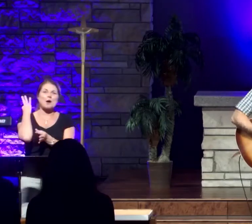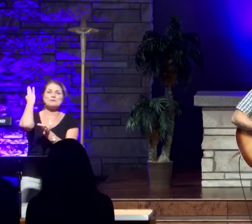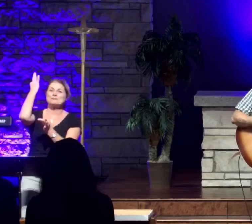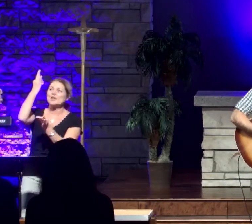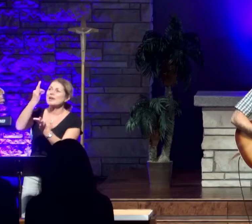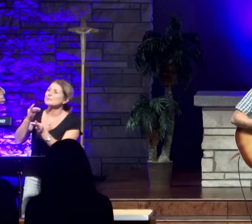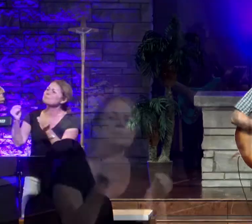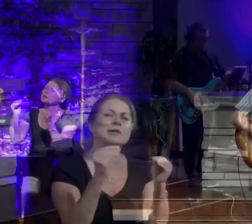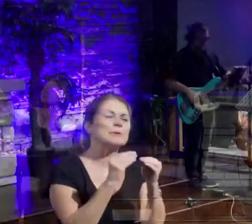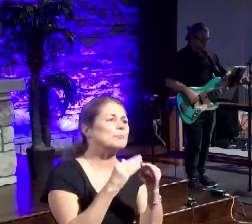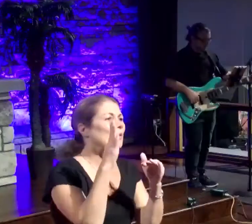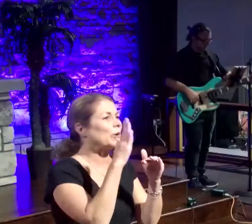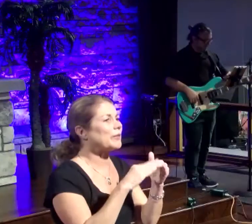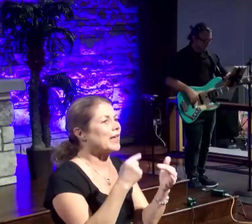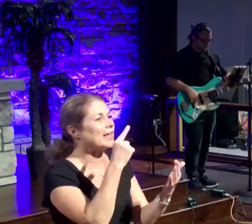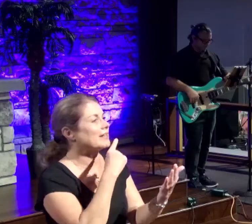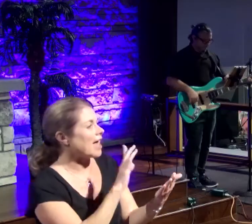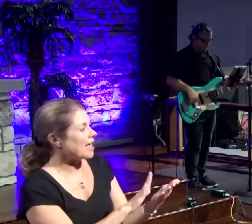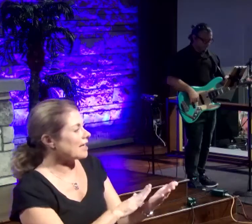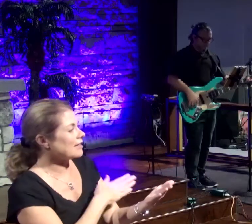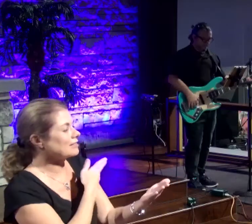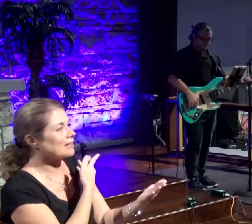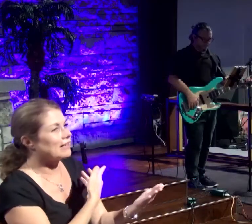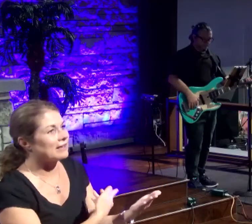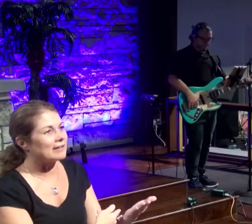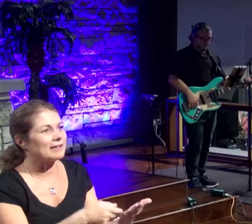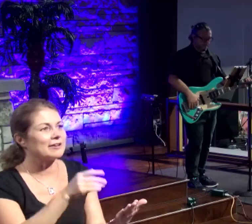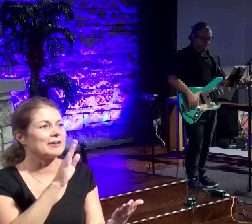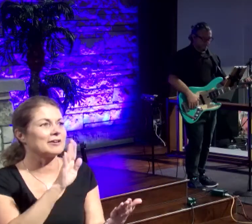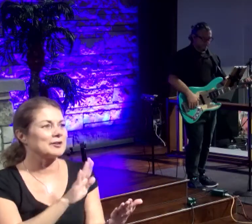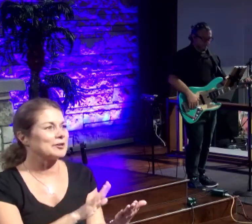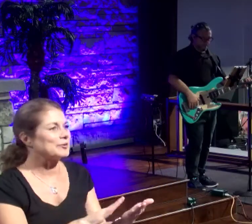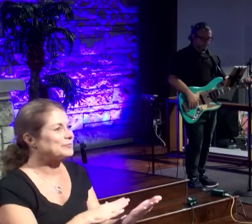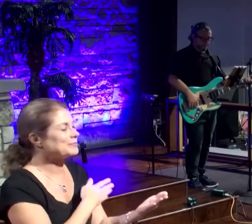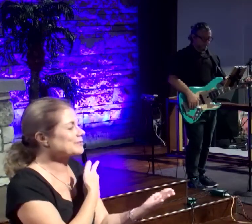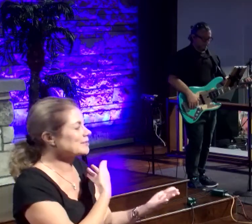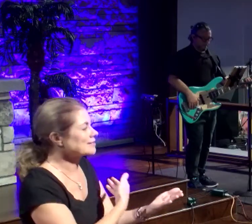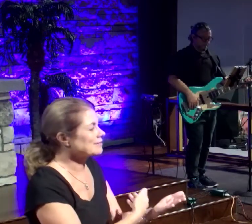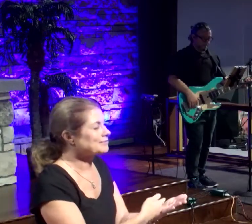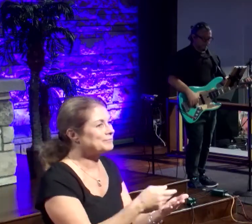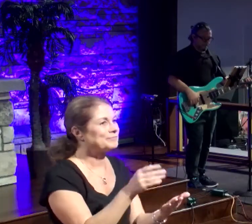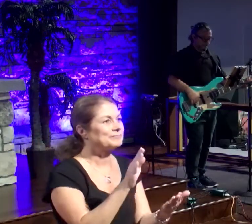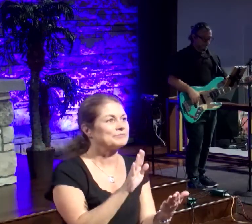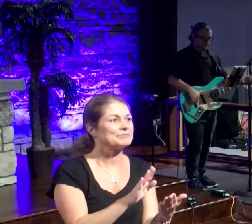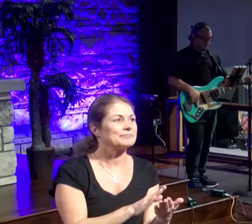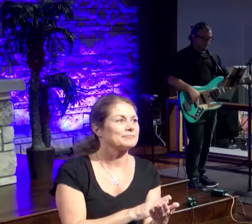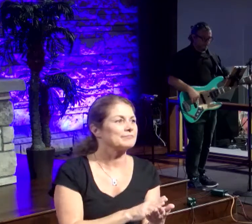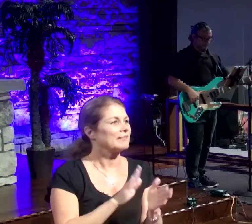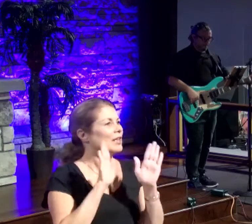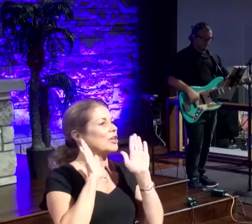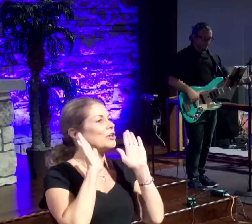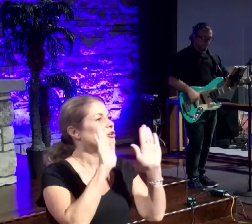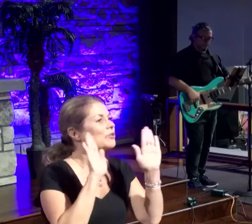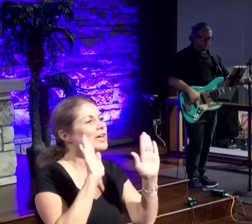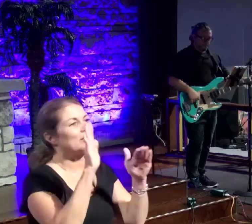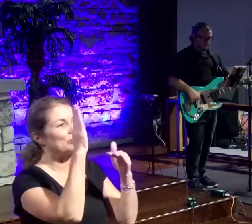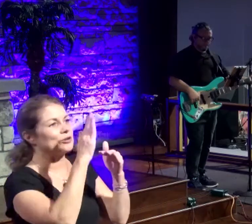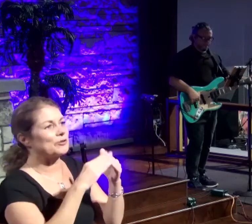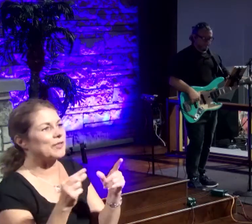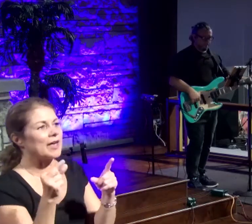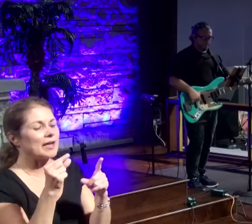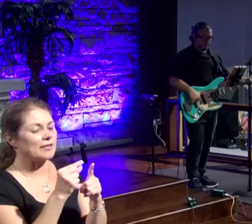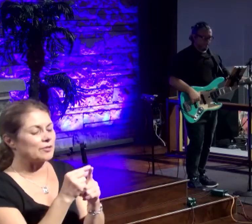Let our faith be more than anthems.